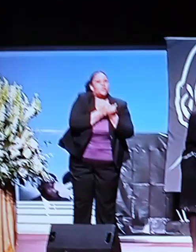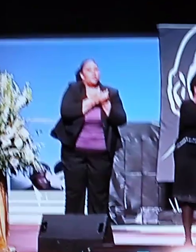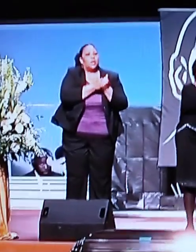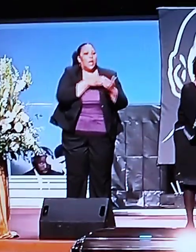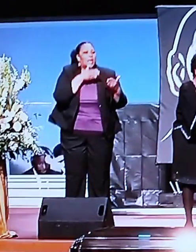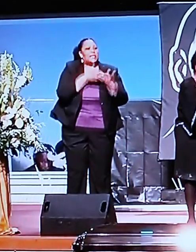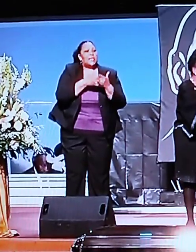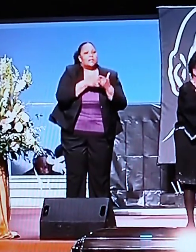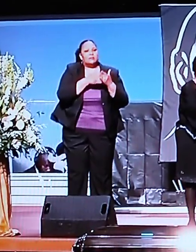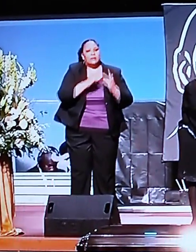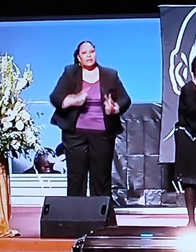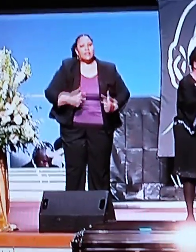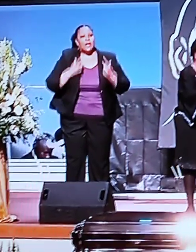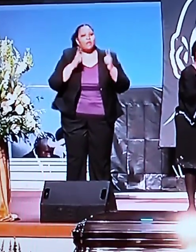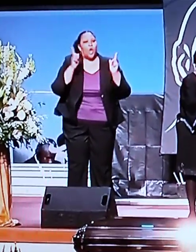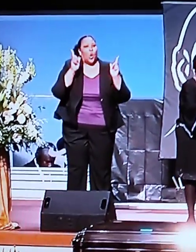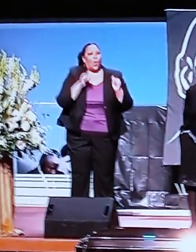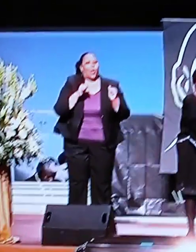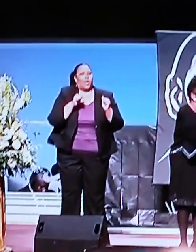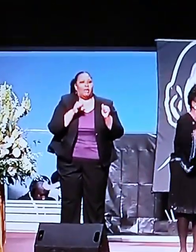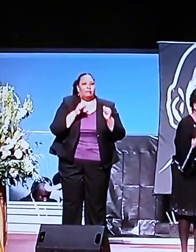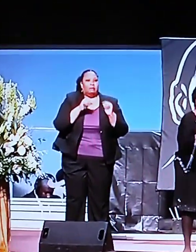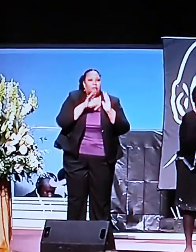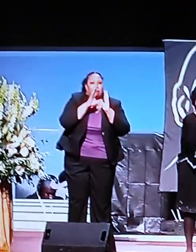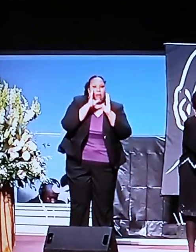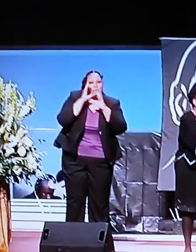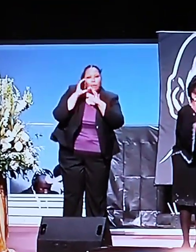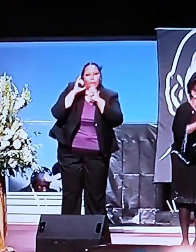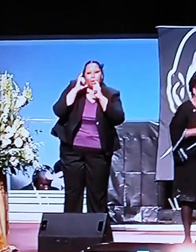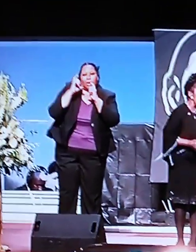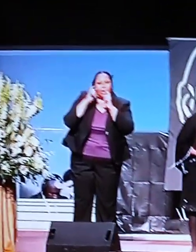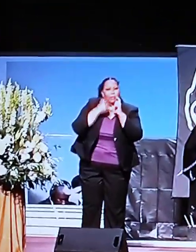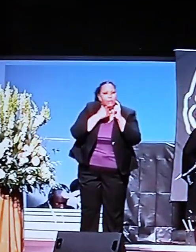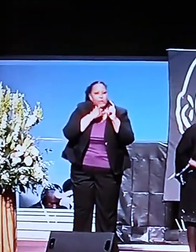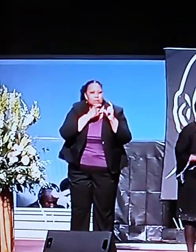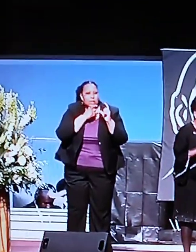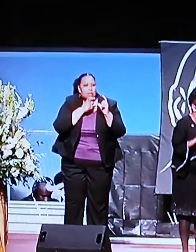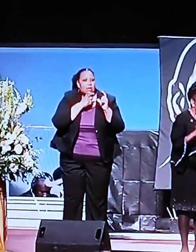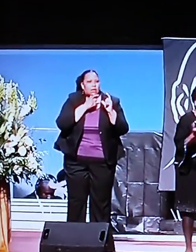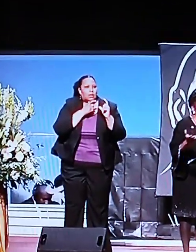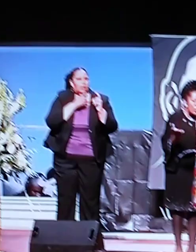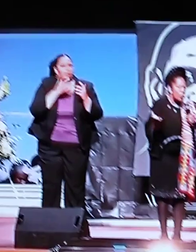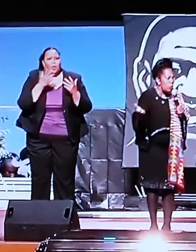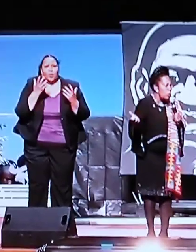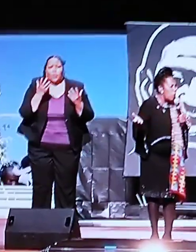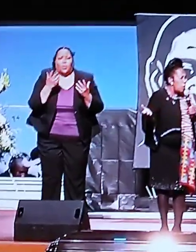the adversity of life when the camera came and people asked to PJ and others.